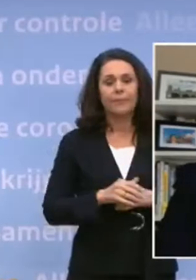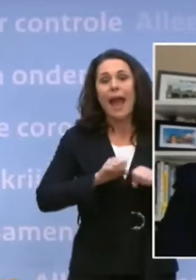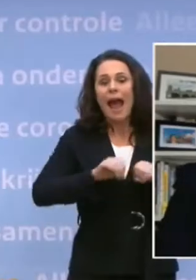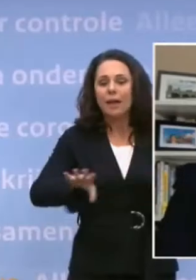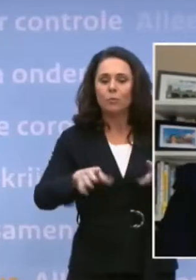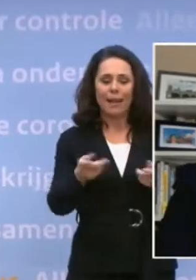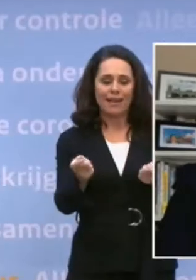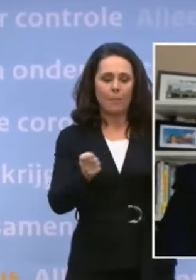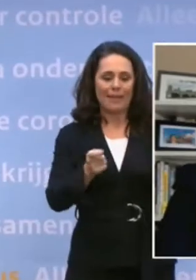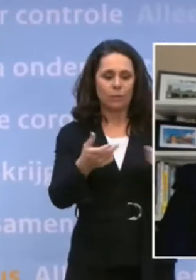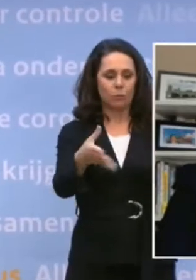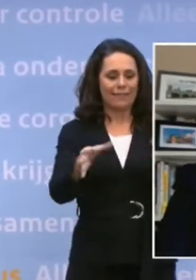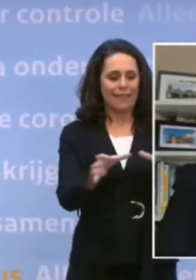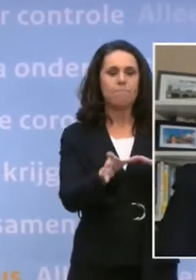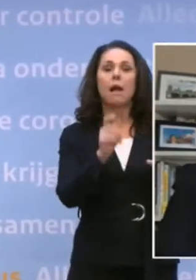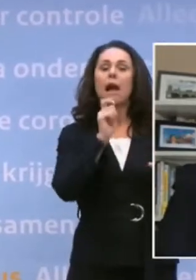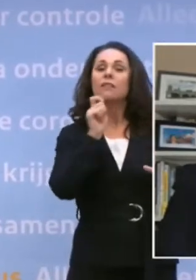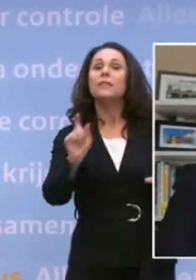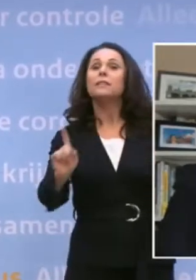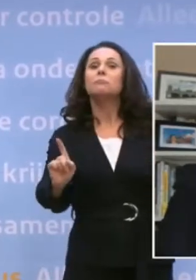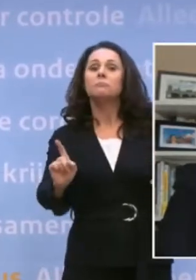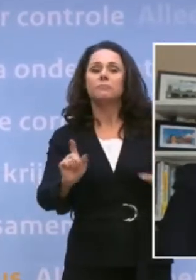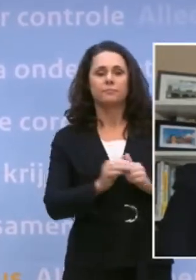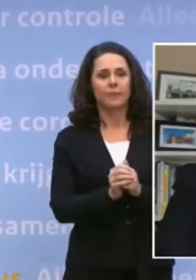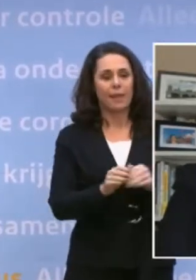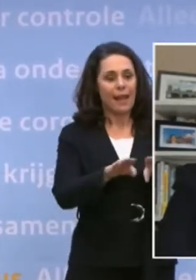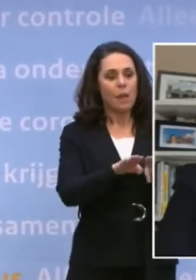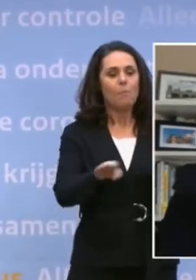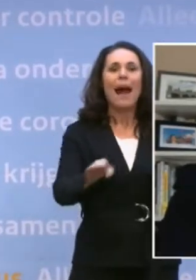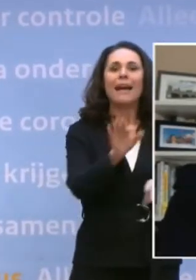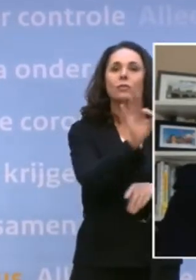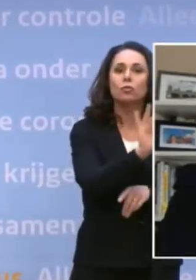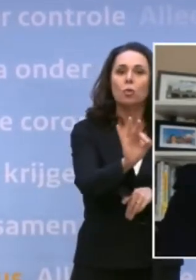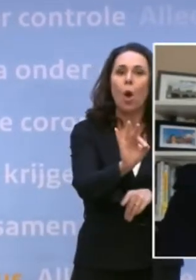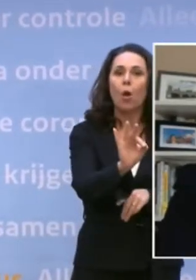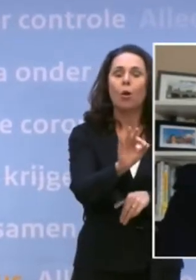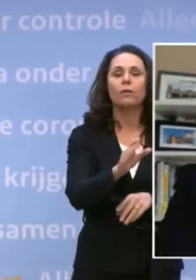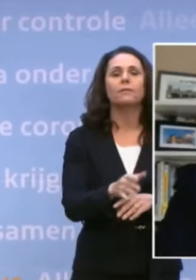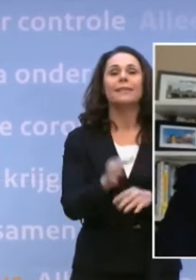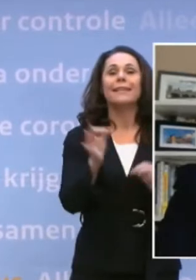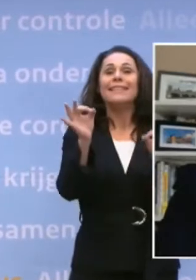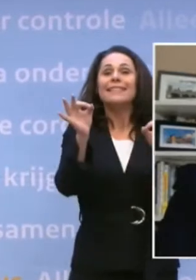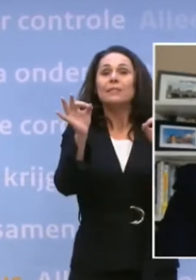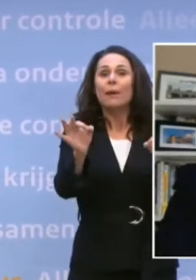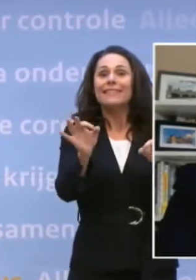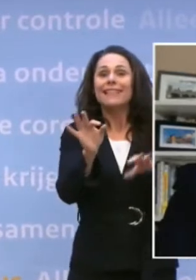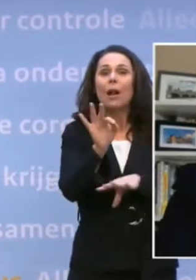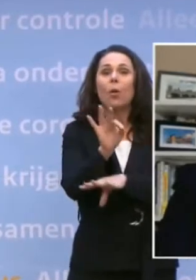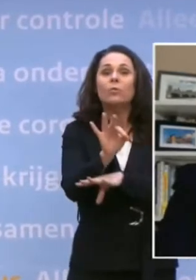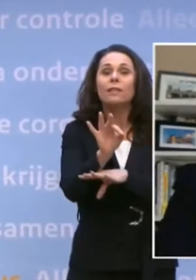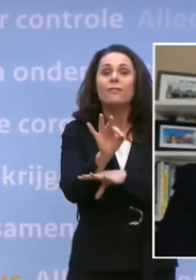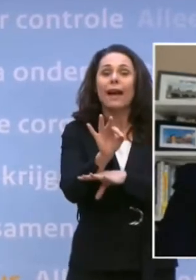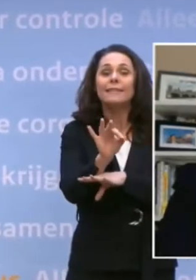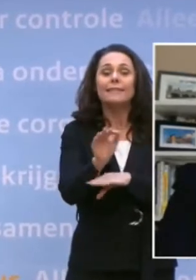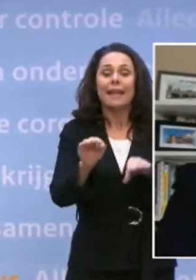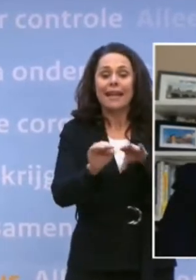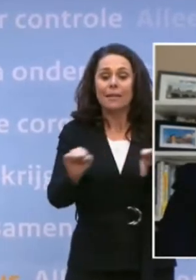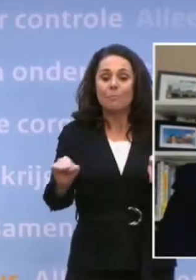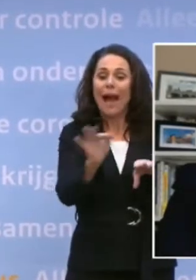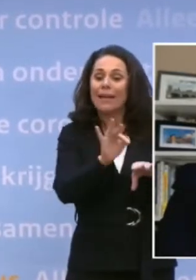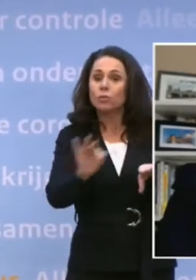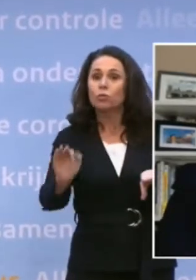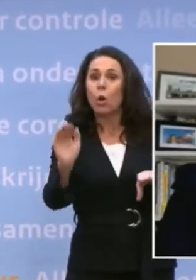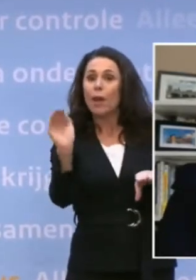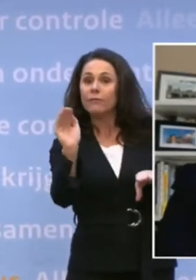also appealed to the public to continue following hand washing, staying at home as much as possible, working